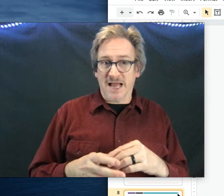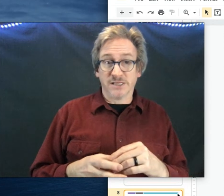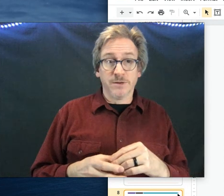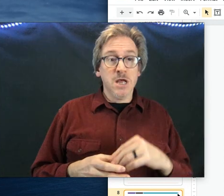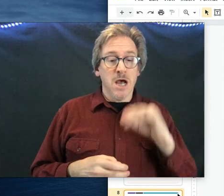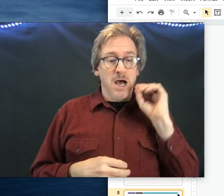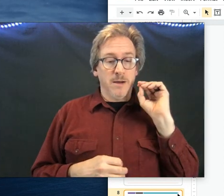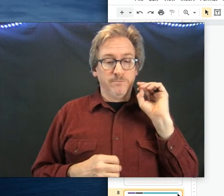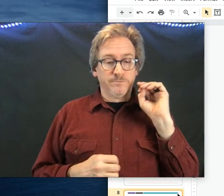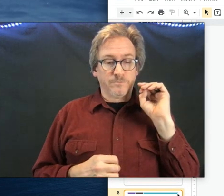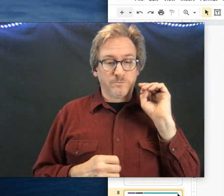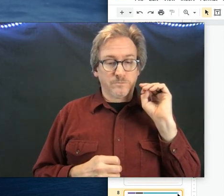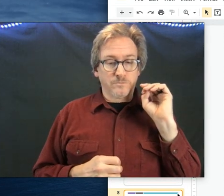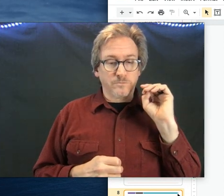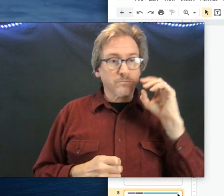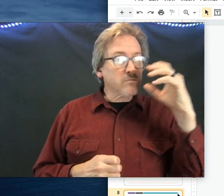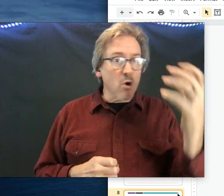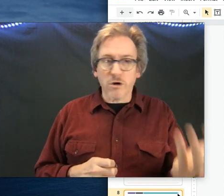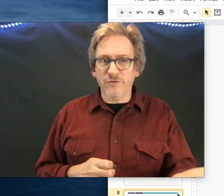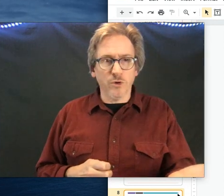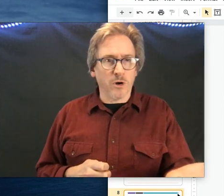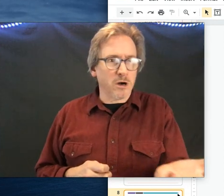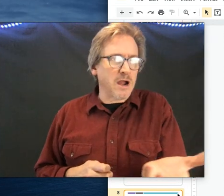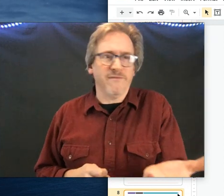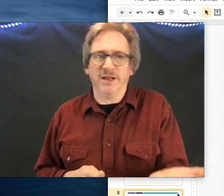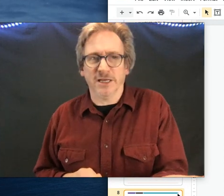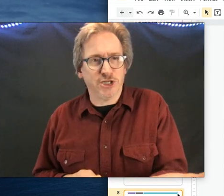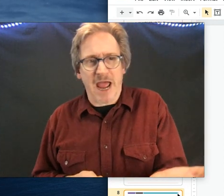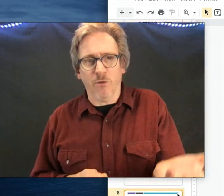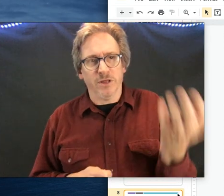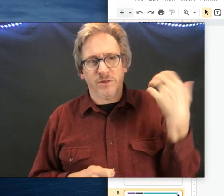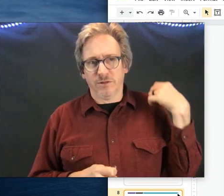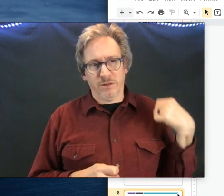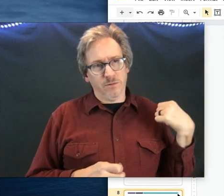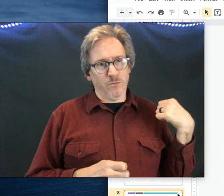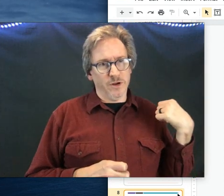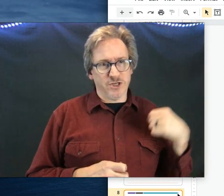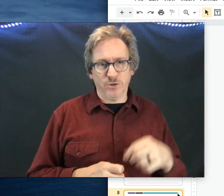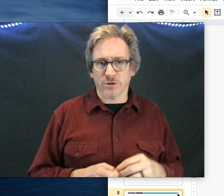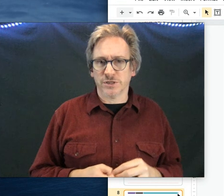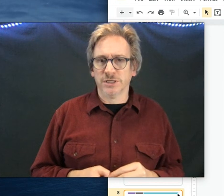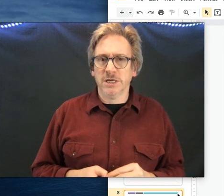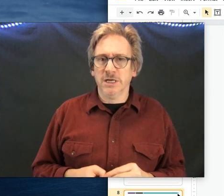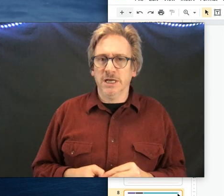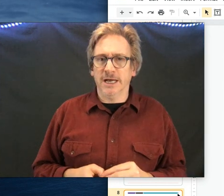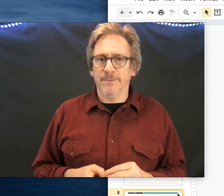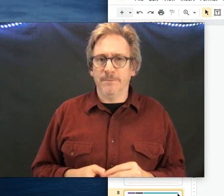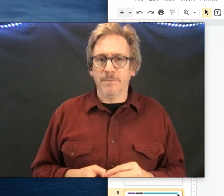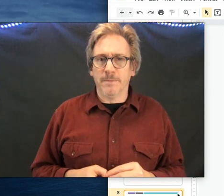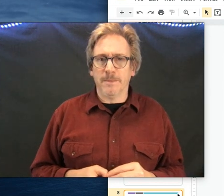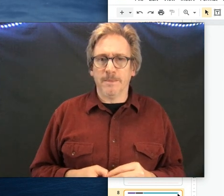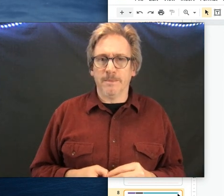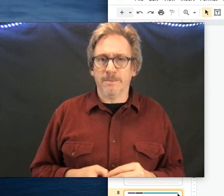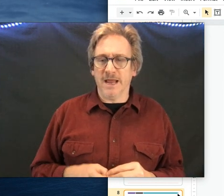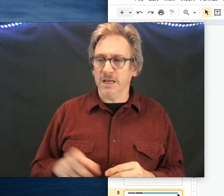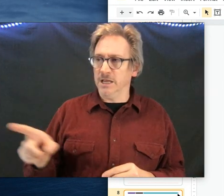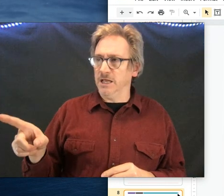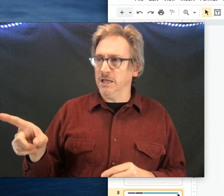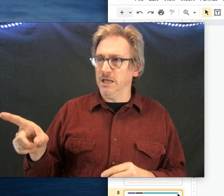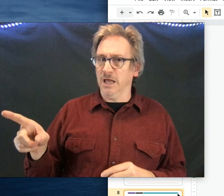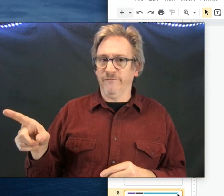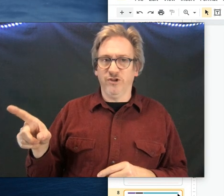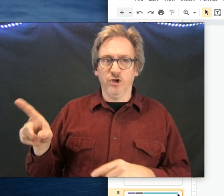from class, or if you are having a chat with one of the tutors.